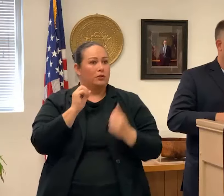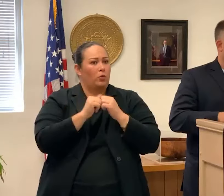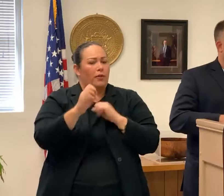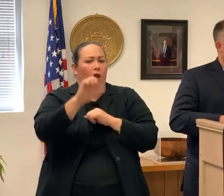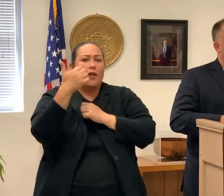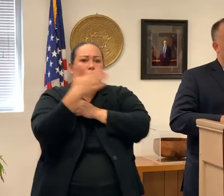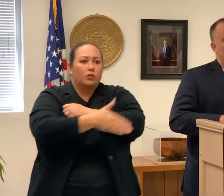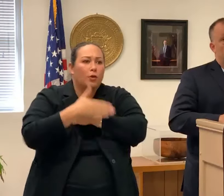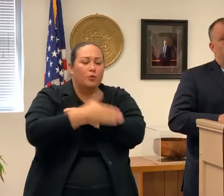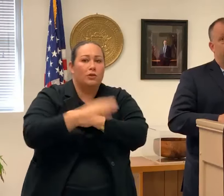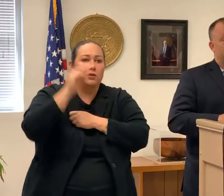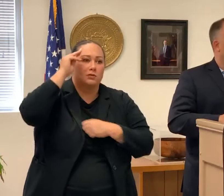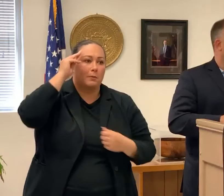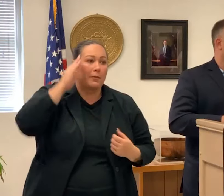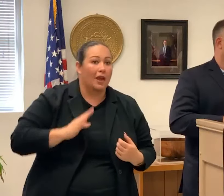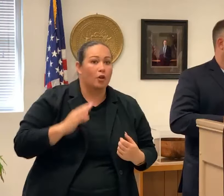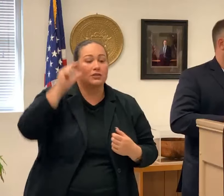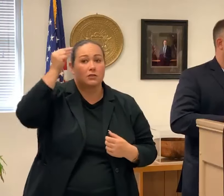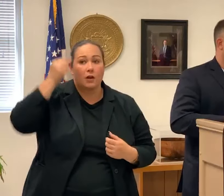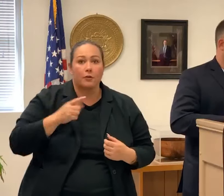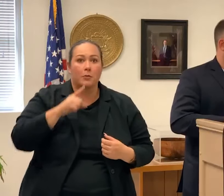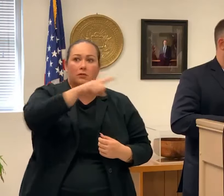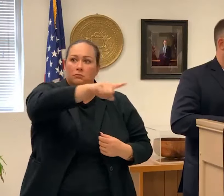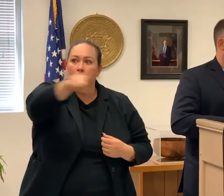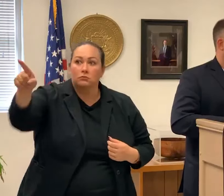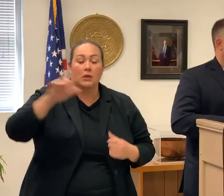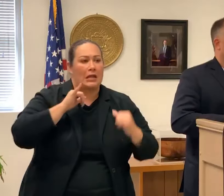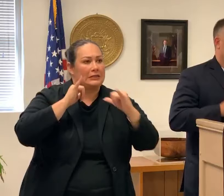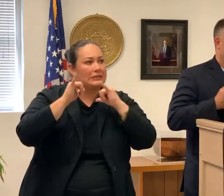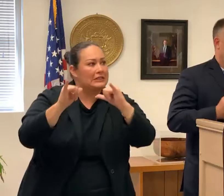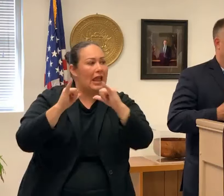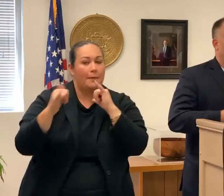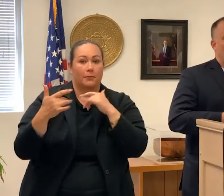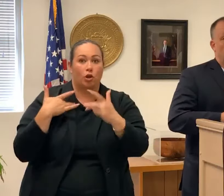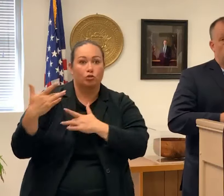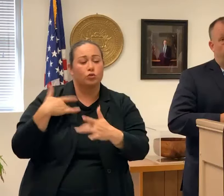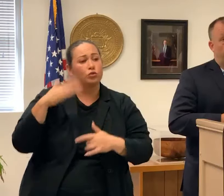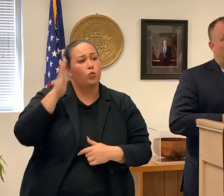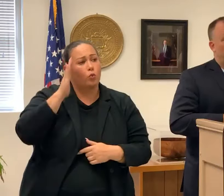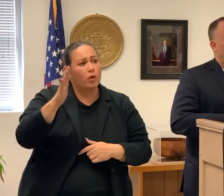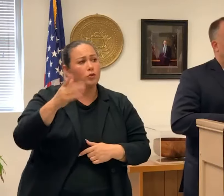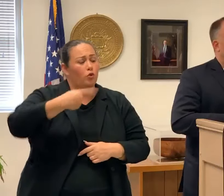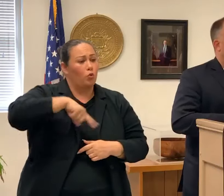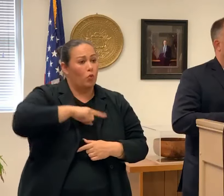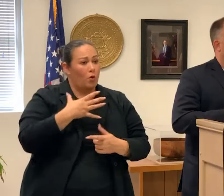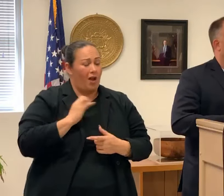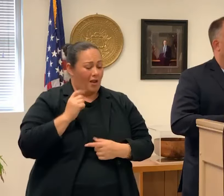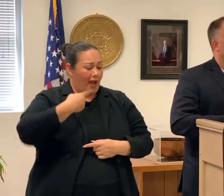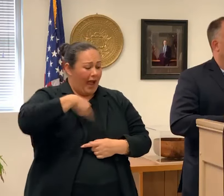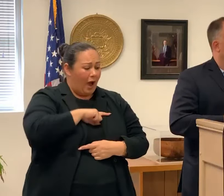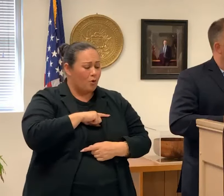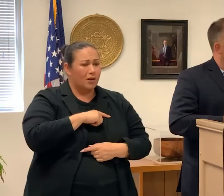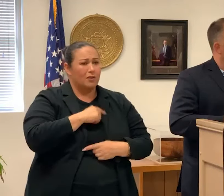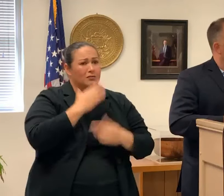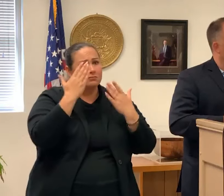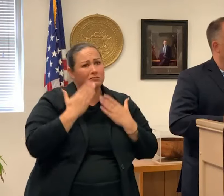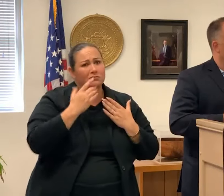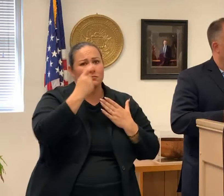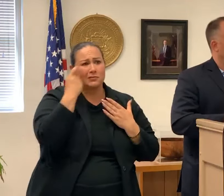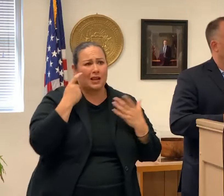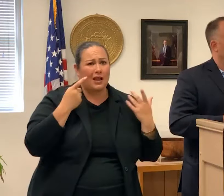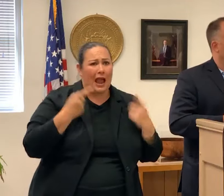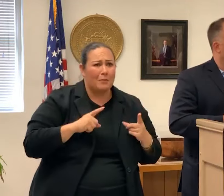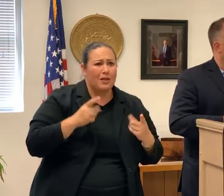other mayors, other governors, because they're facing a lot of the same concerns. So we're hopeful that though we've suffered terribly